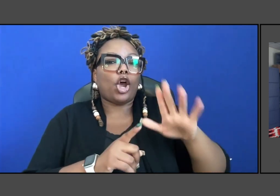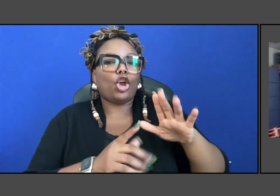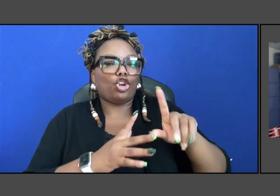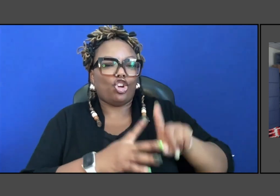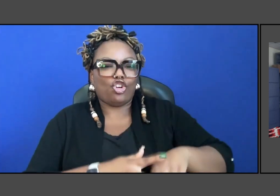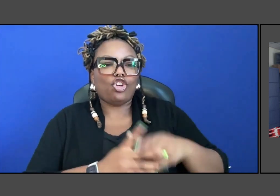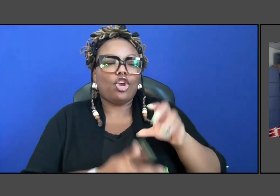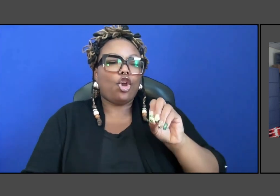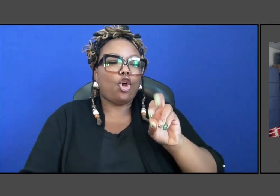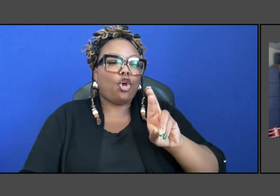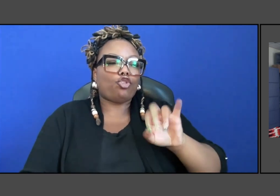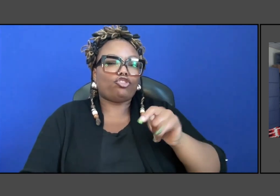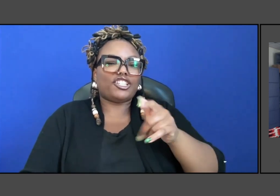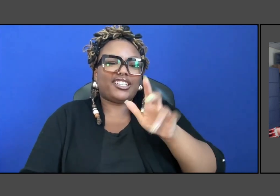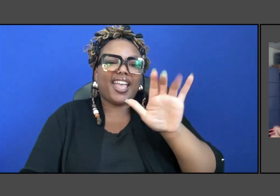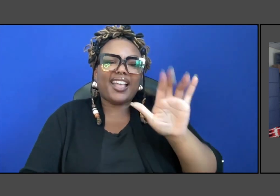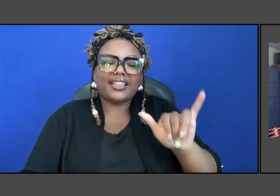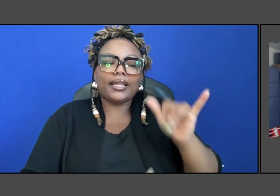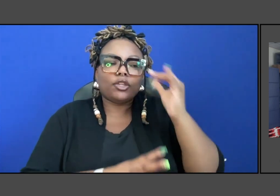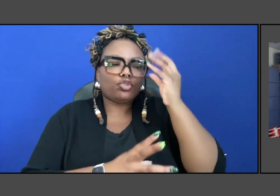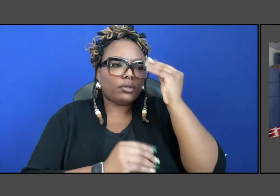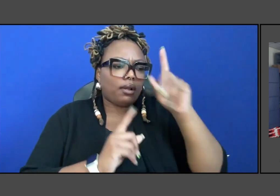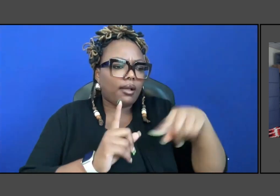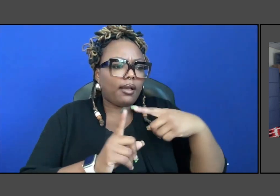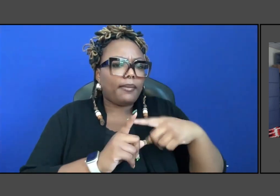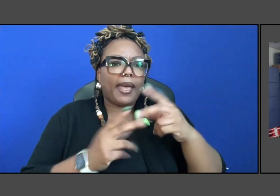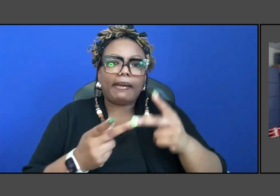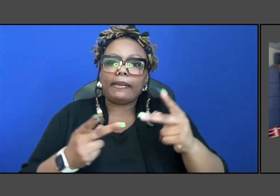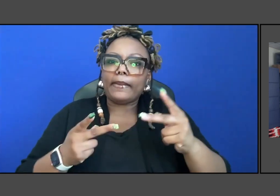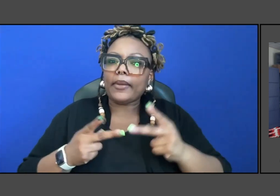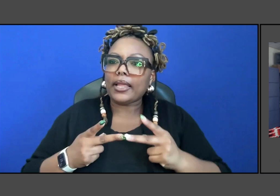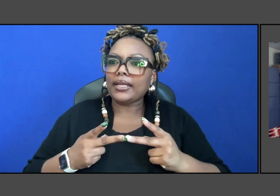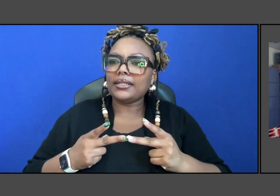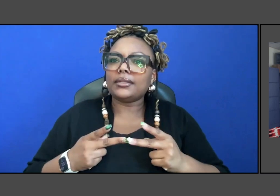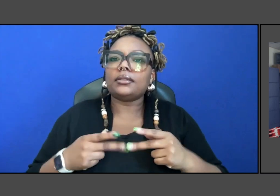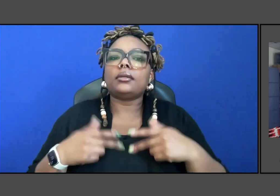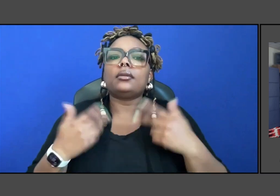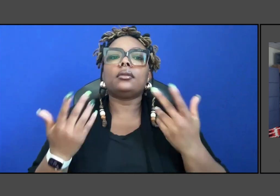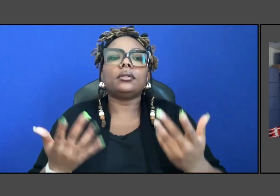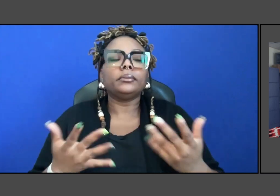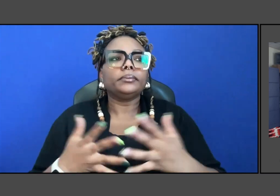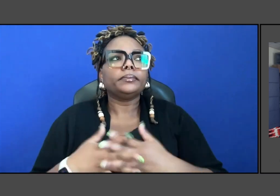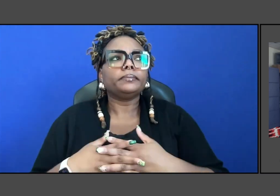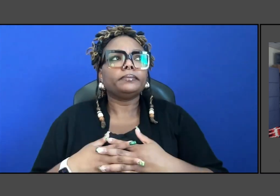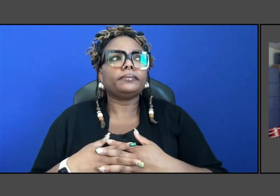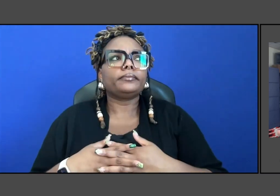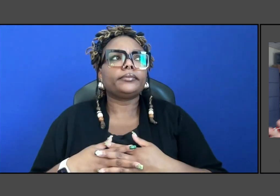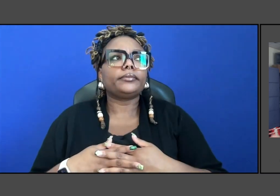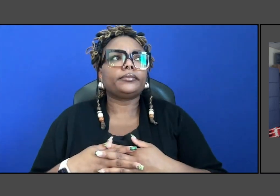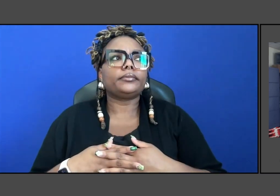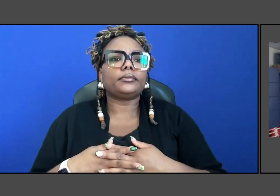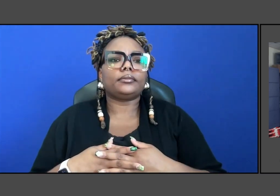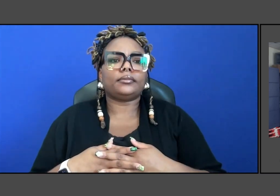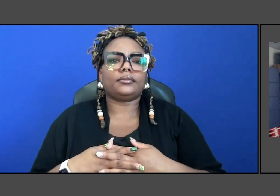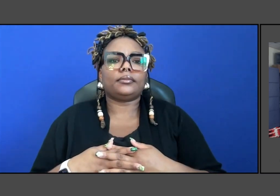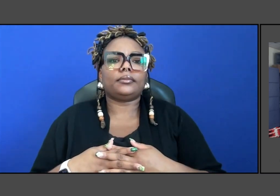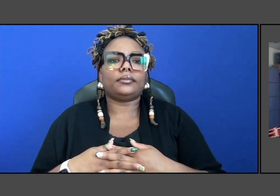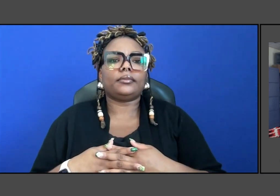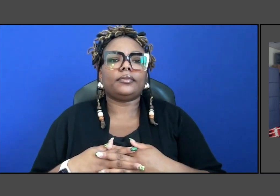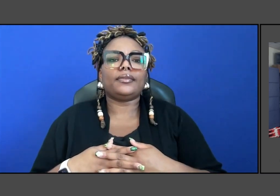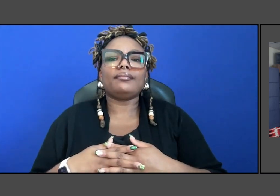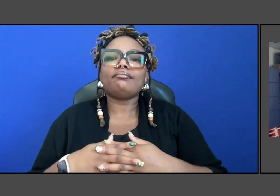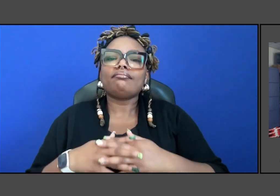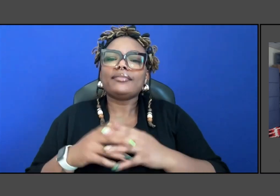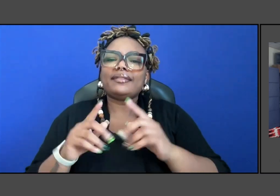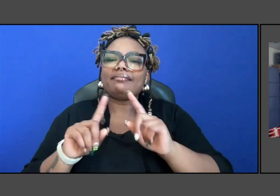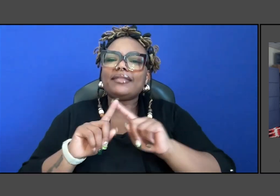really think about place and these terrains and